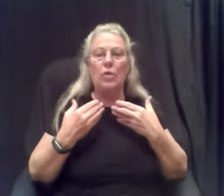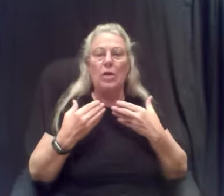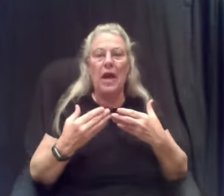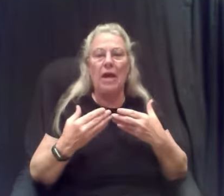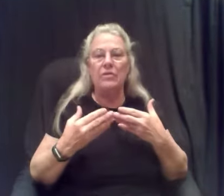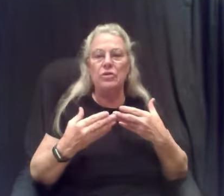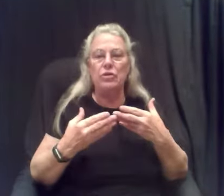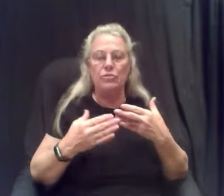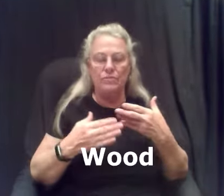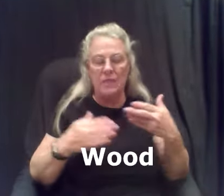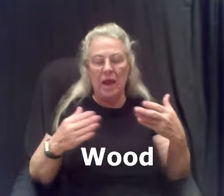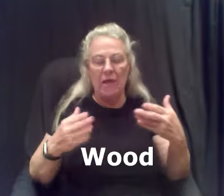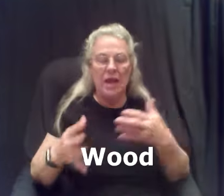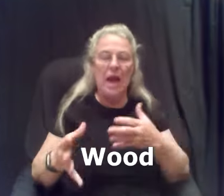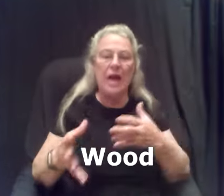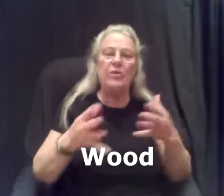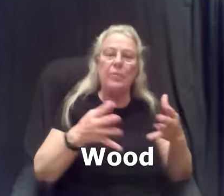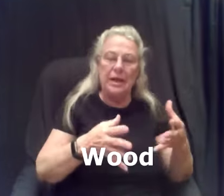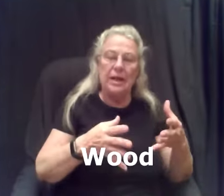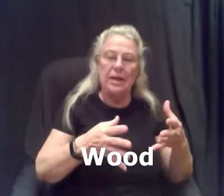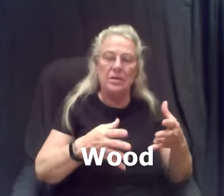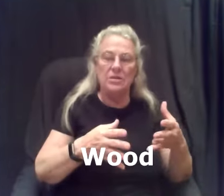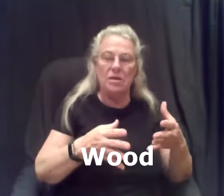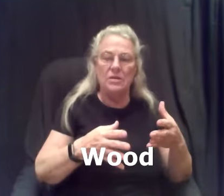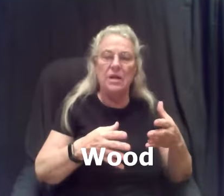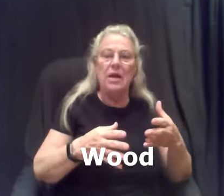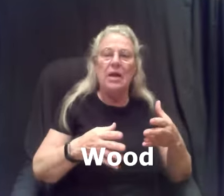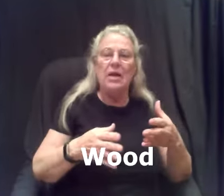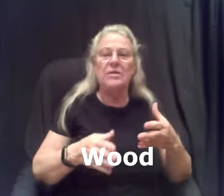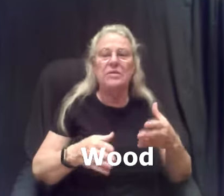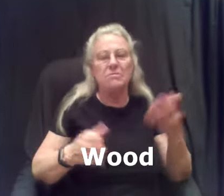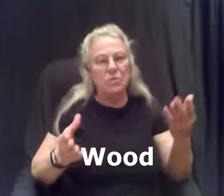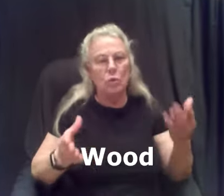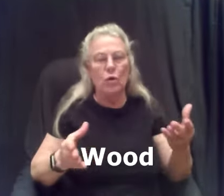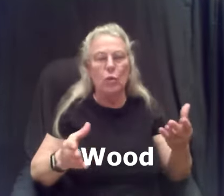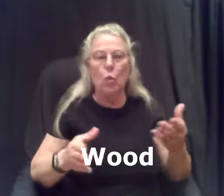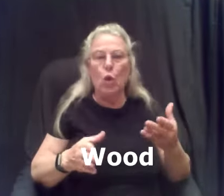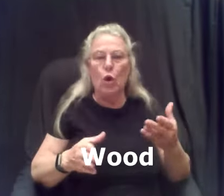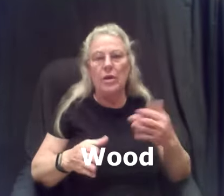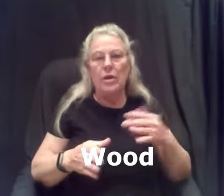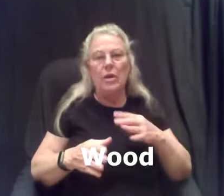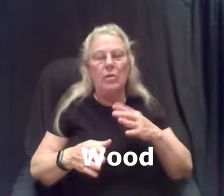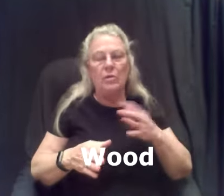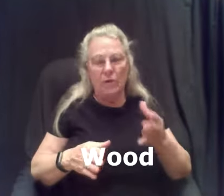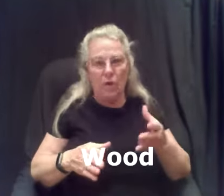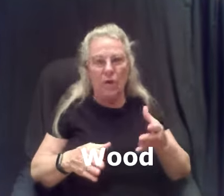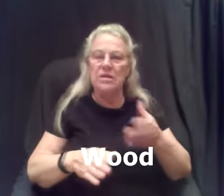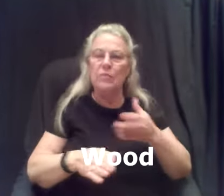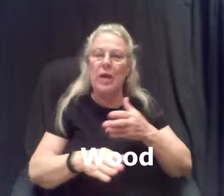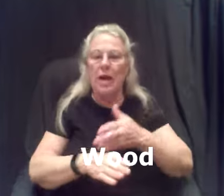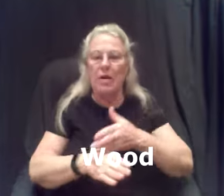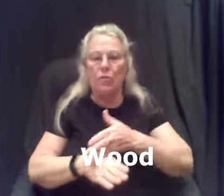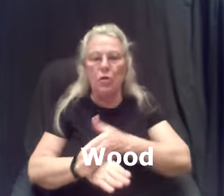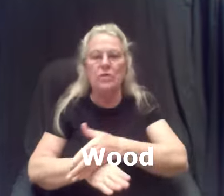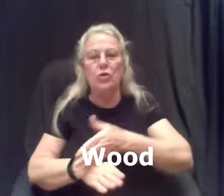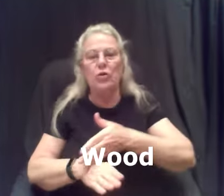have that you haven't had in the beginning songs is the word wood. The cross is made out of wood, so you're